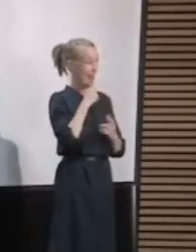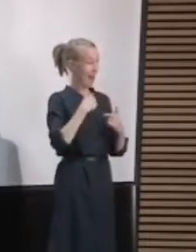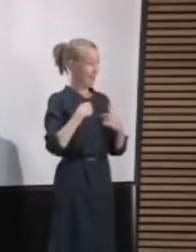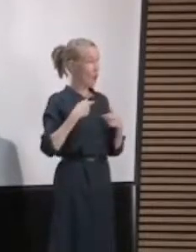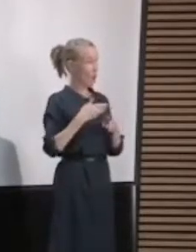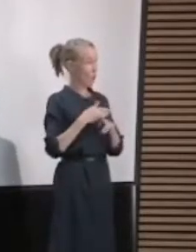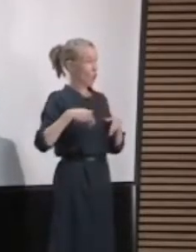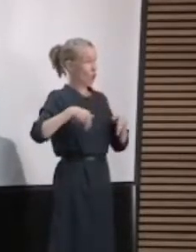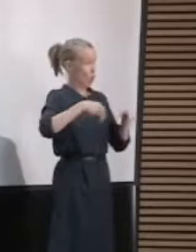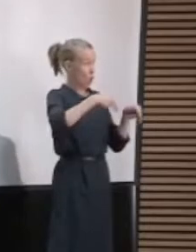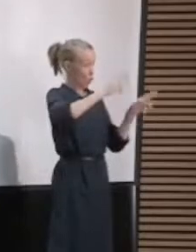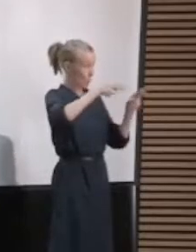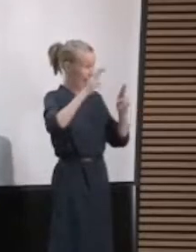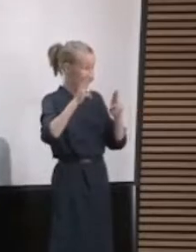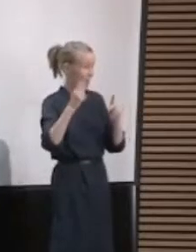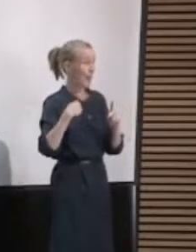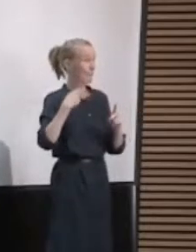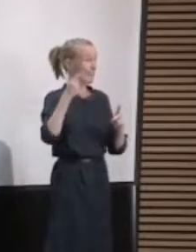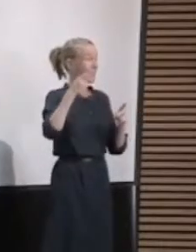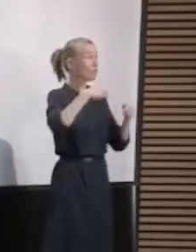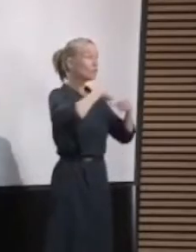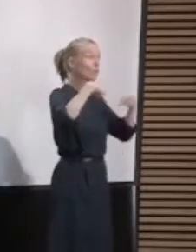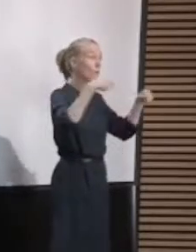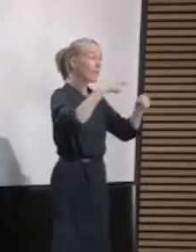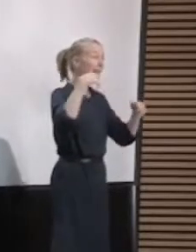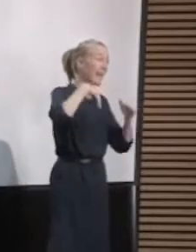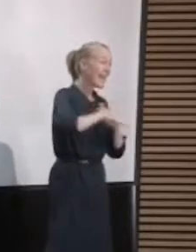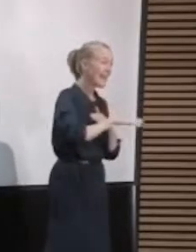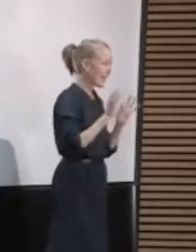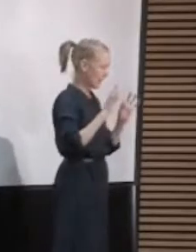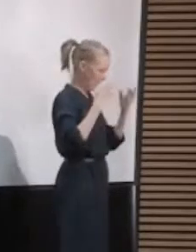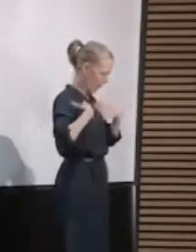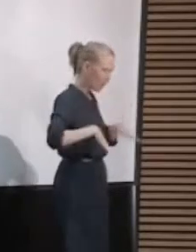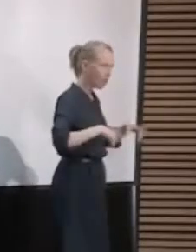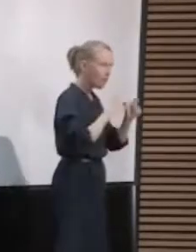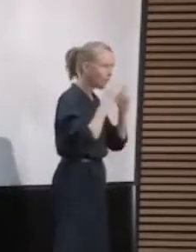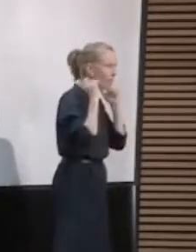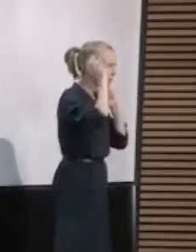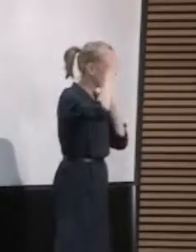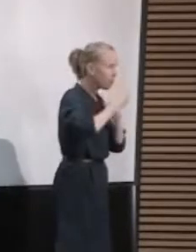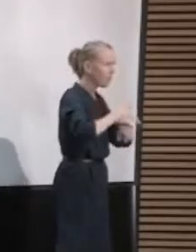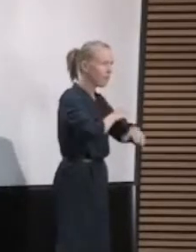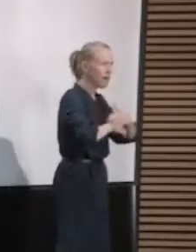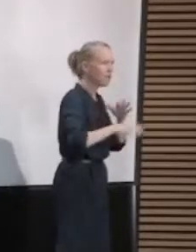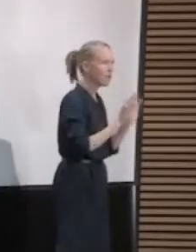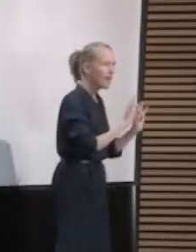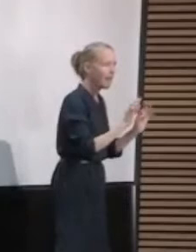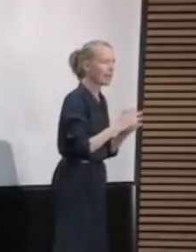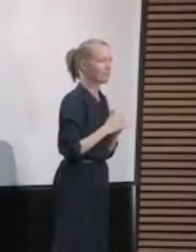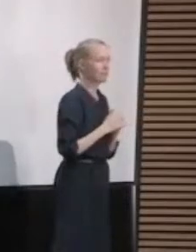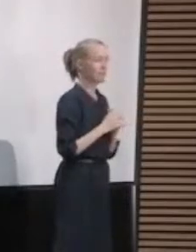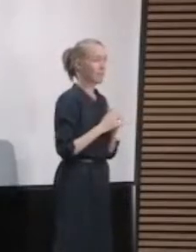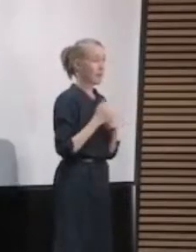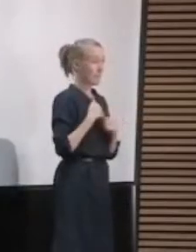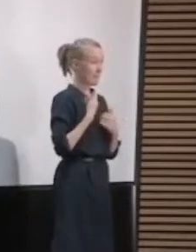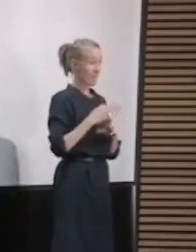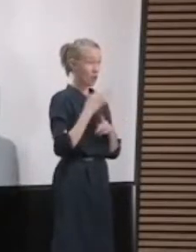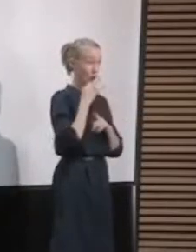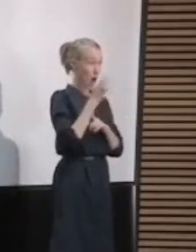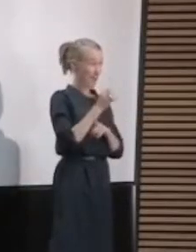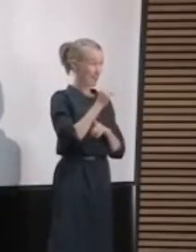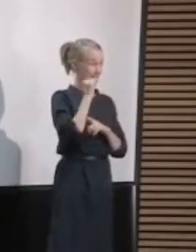of that happening? And yesterday you said only they only entered empty rooms after they've been cleaned. Has CCTV